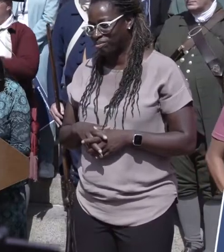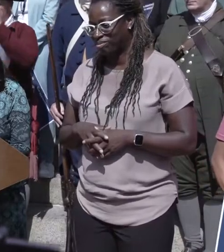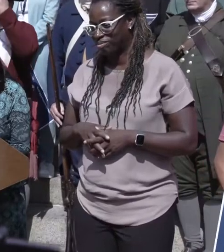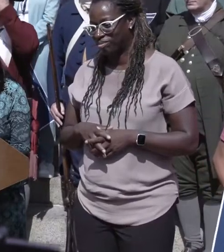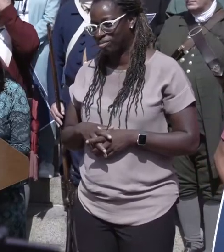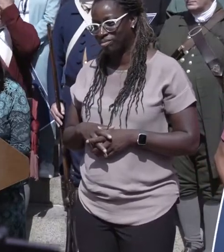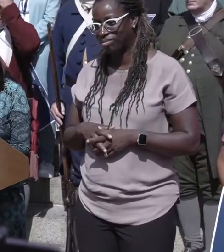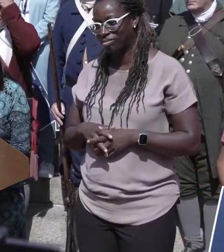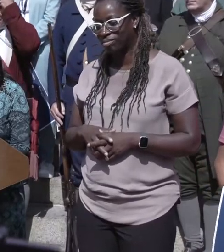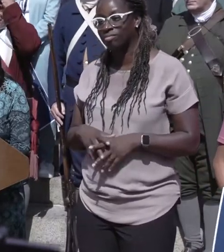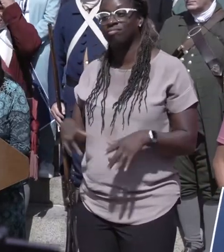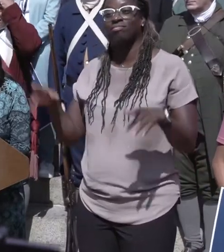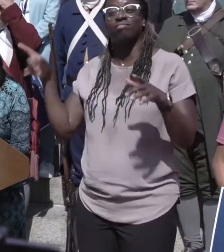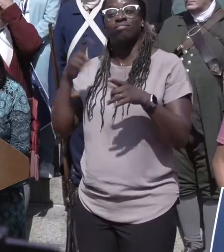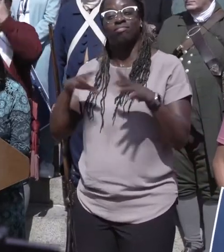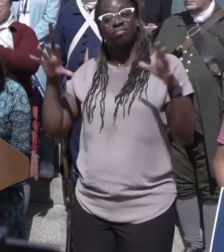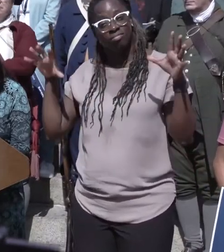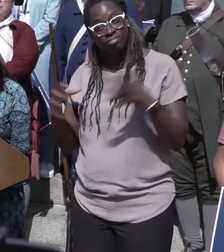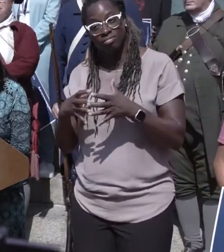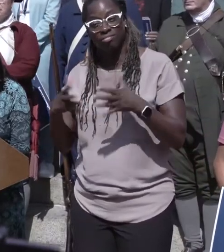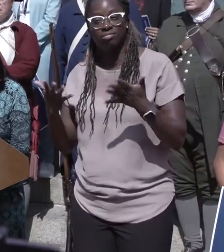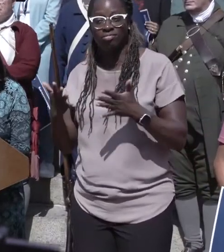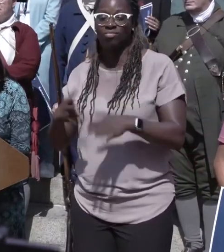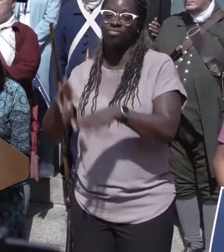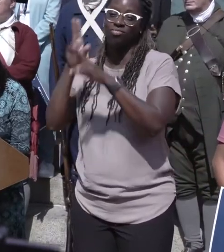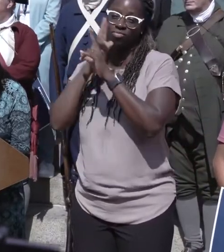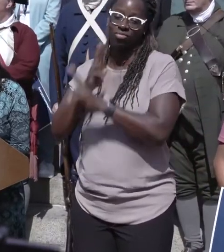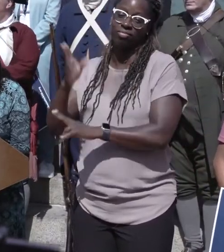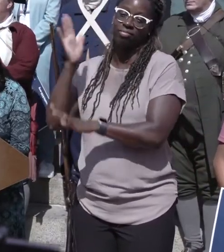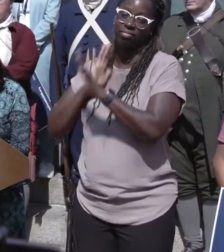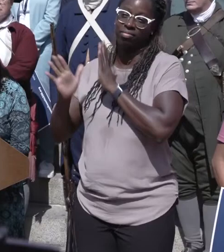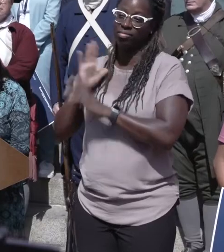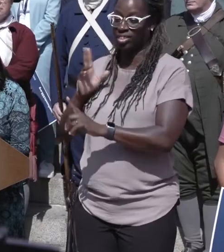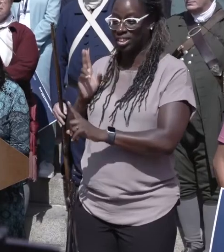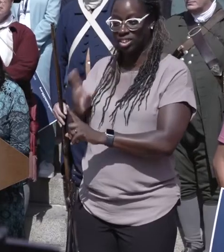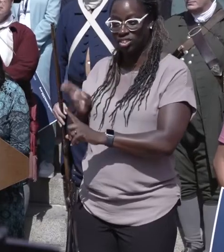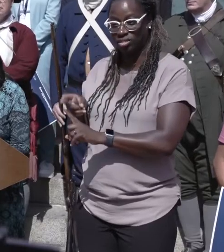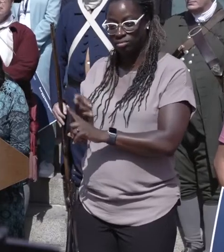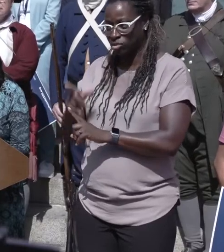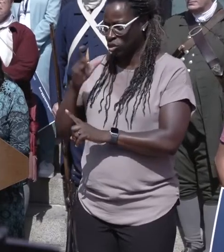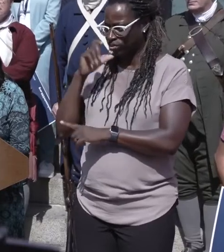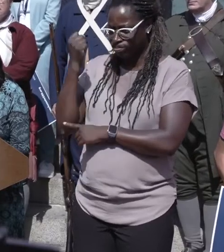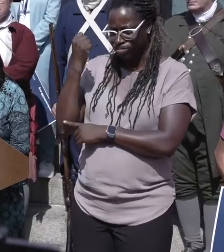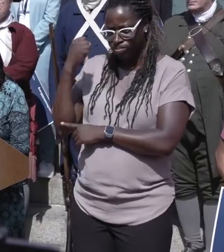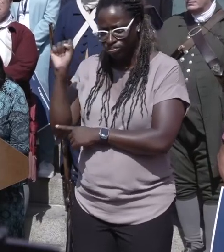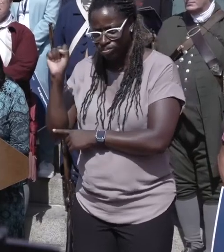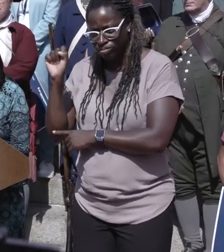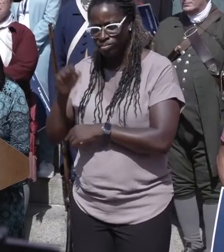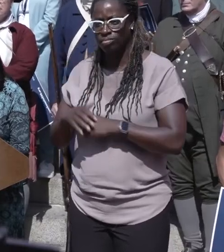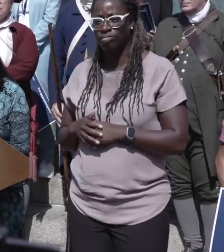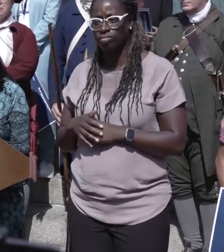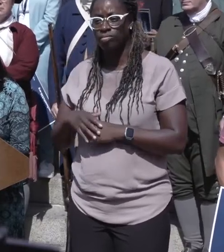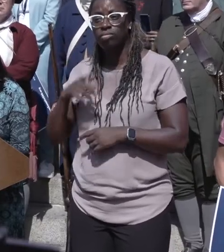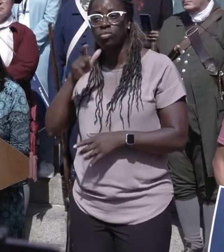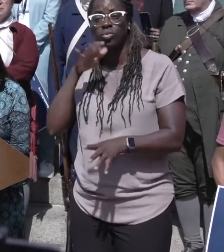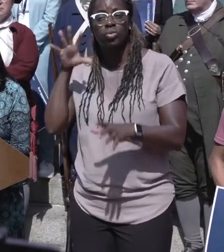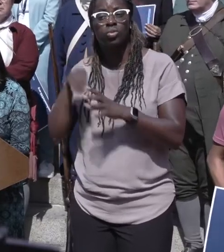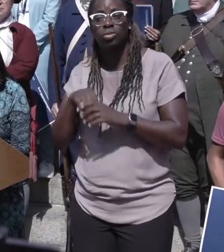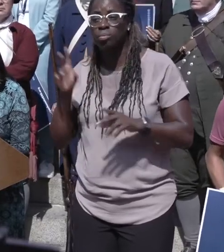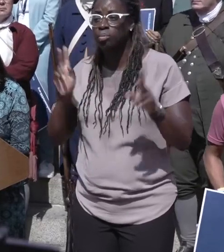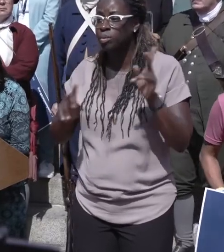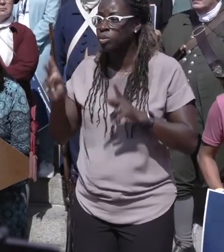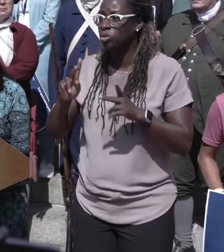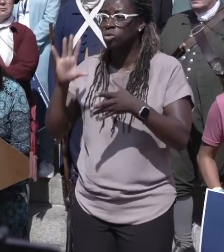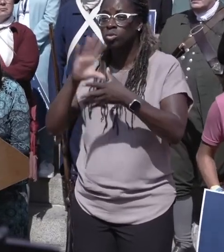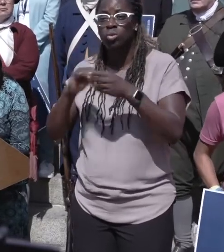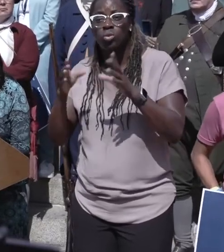Together, we are honoring our revolutionaries and our residents, including the people whose stories were never told and now will be front and center.